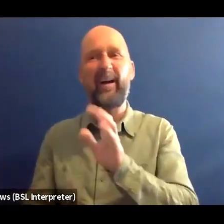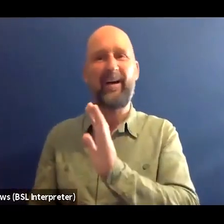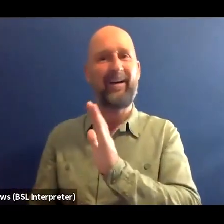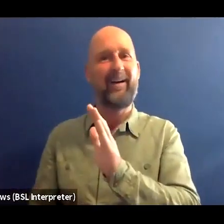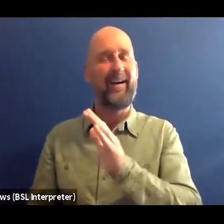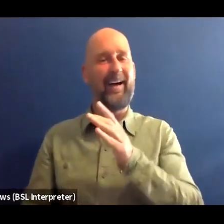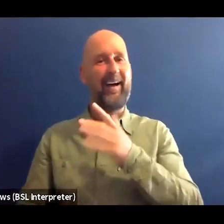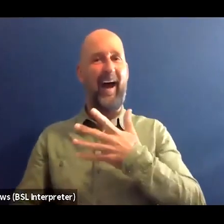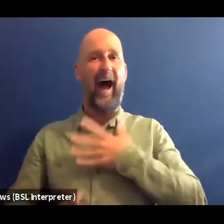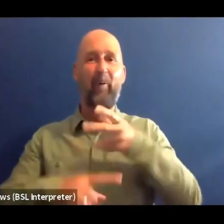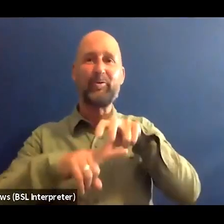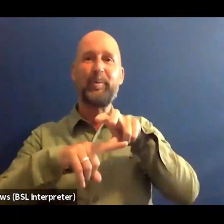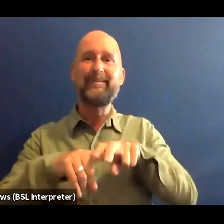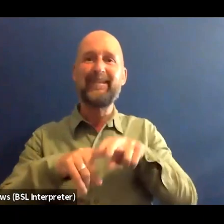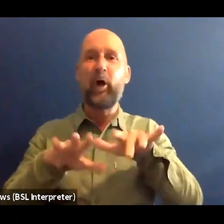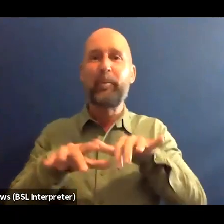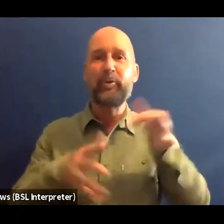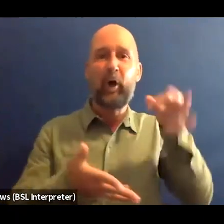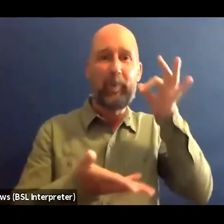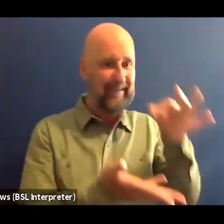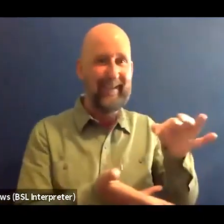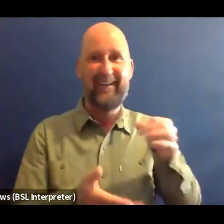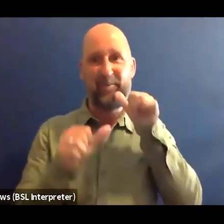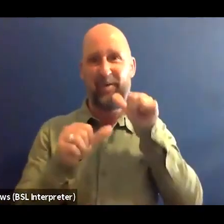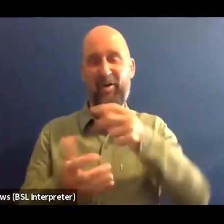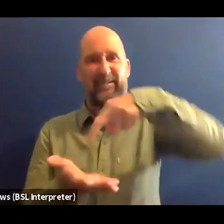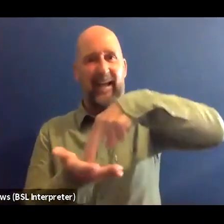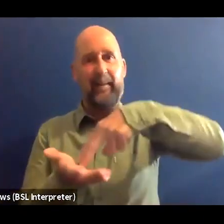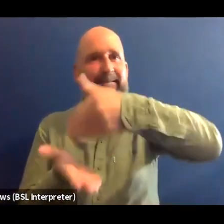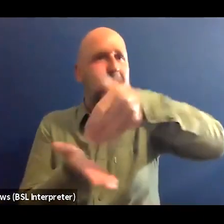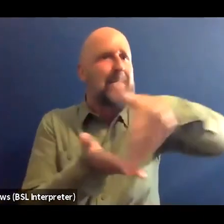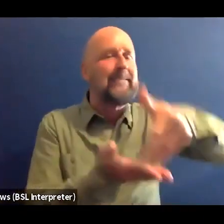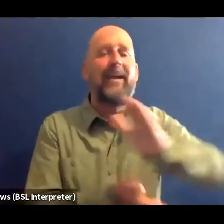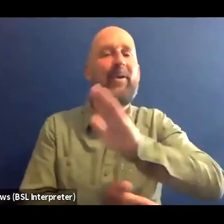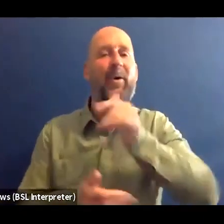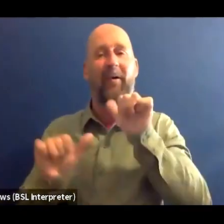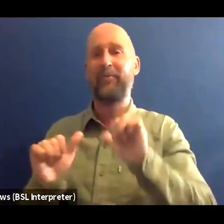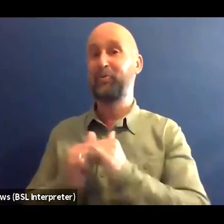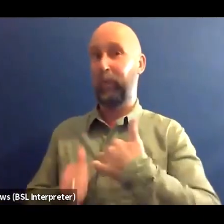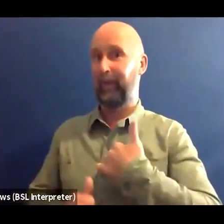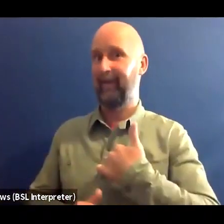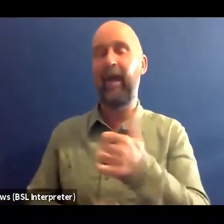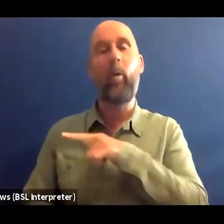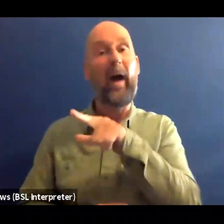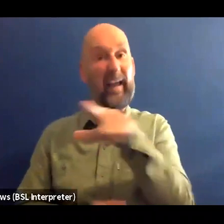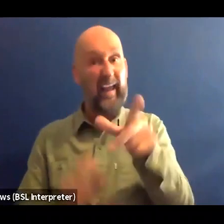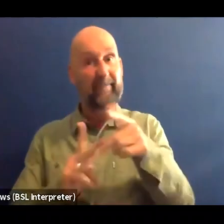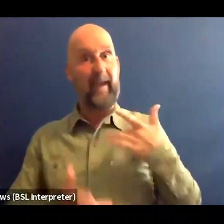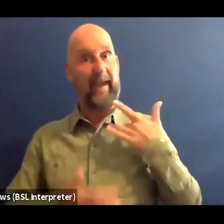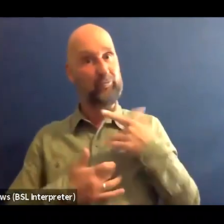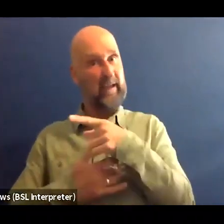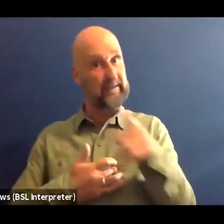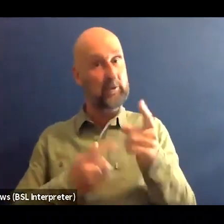sitting down with a cup of tea on their computer instead, so that worked well for me. But yeah, so that's just to say, if there is something that you're interested in doing,